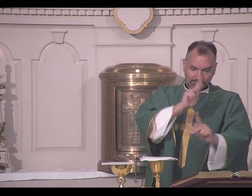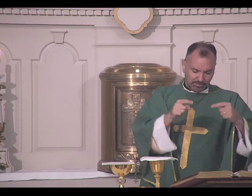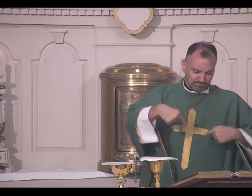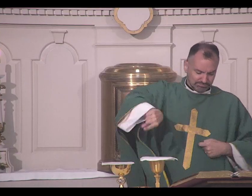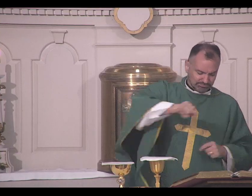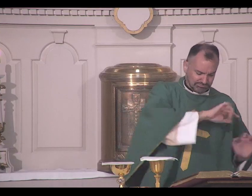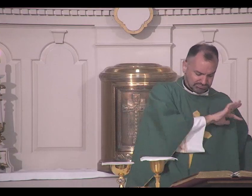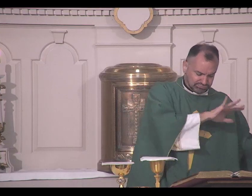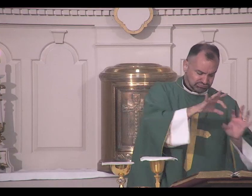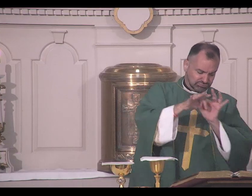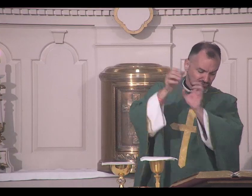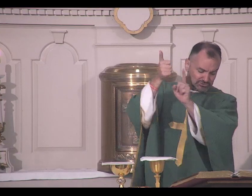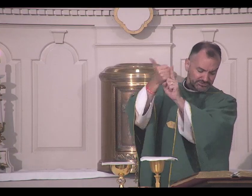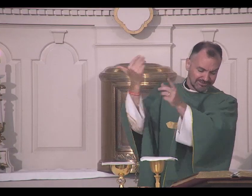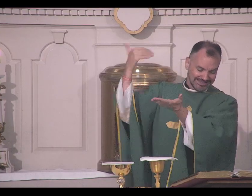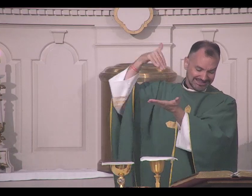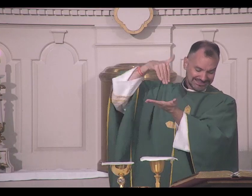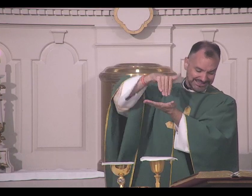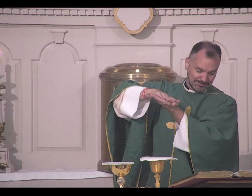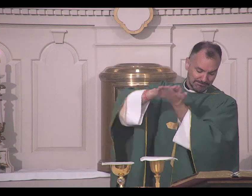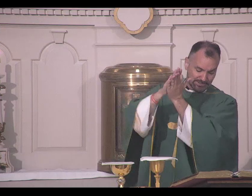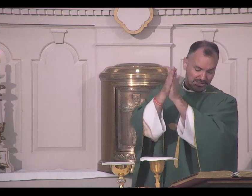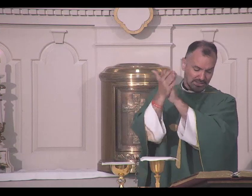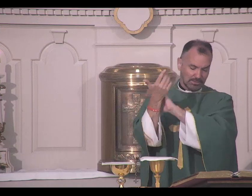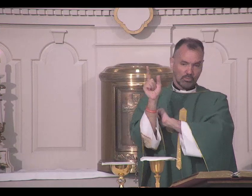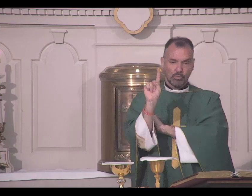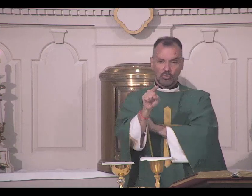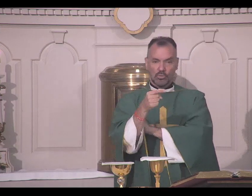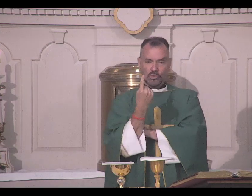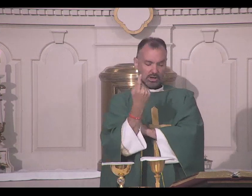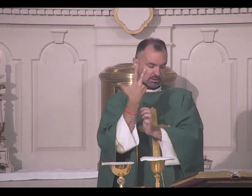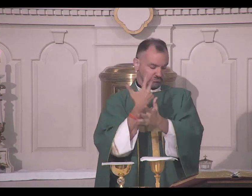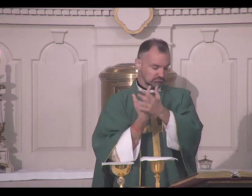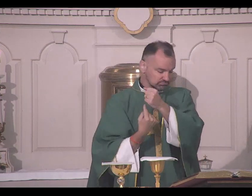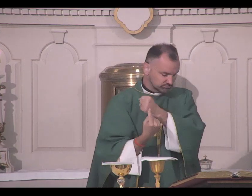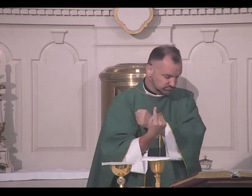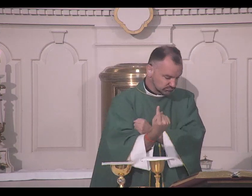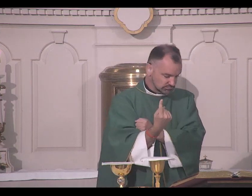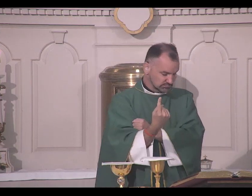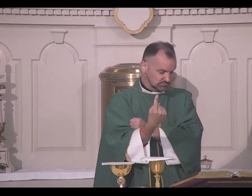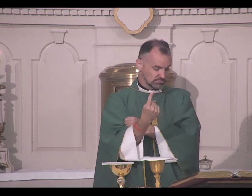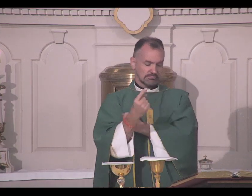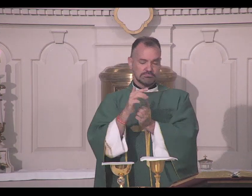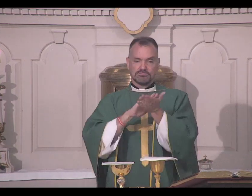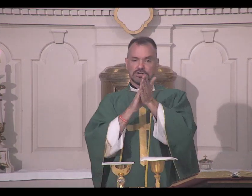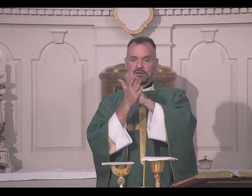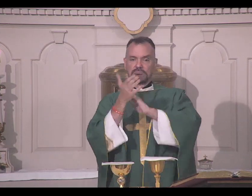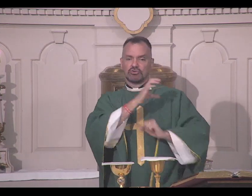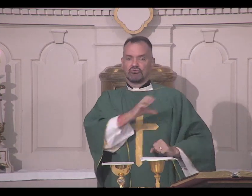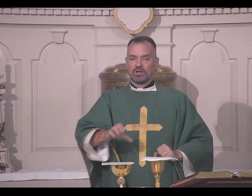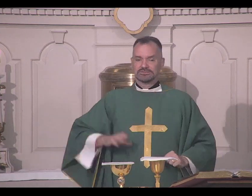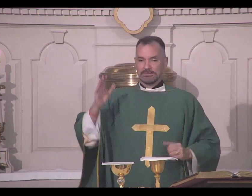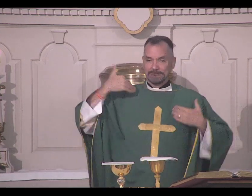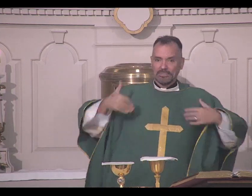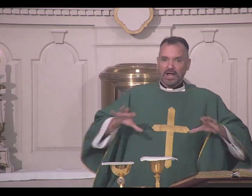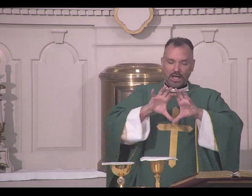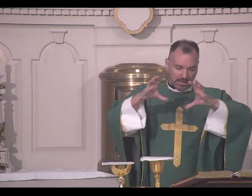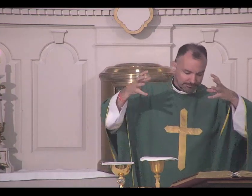that a people formed as one by the unity of the Trinity, made the body of Christ and the temple of the